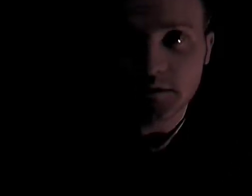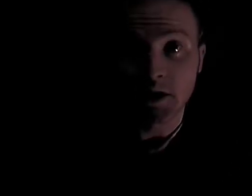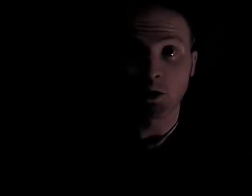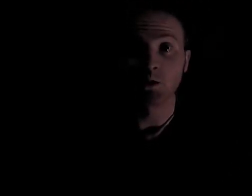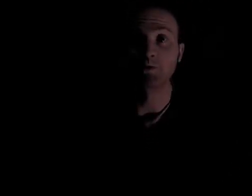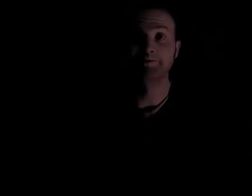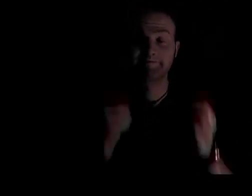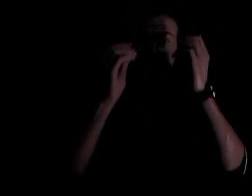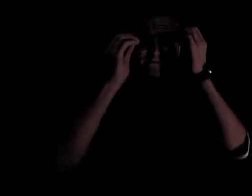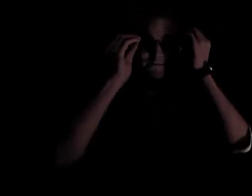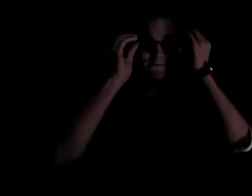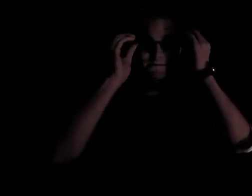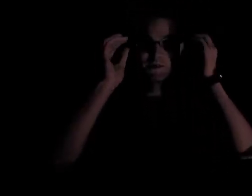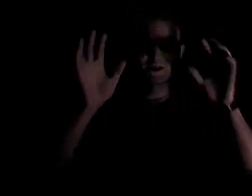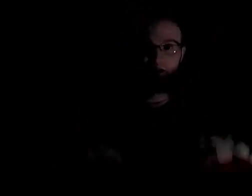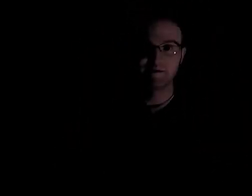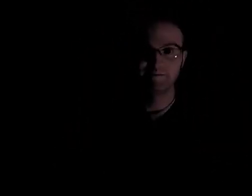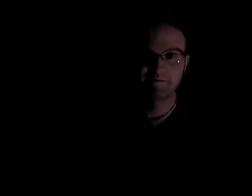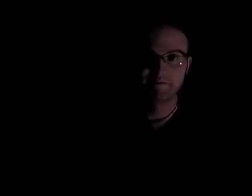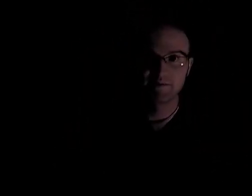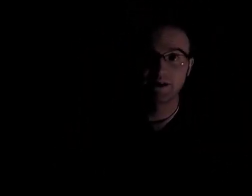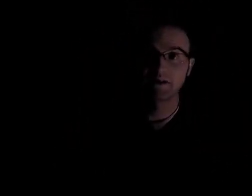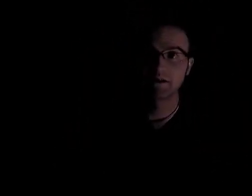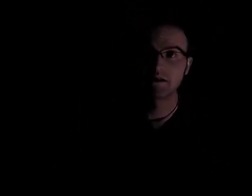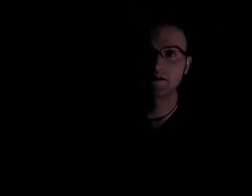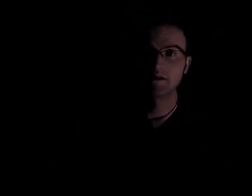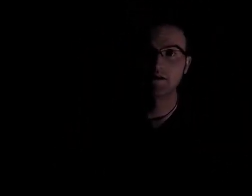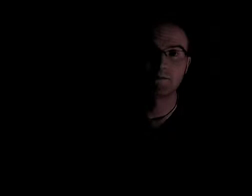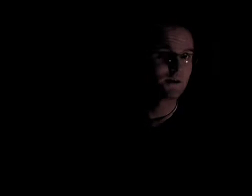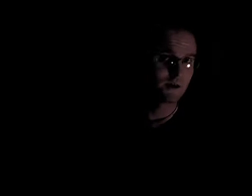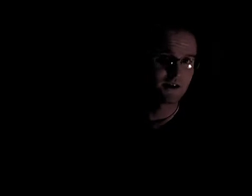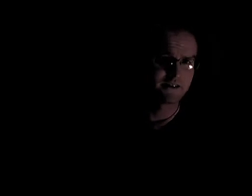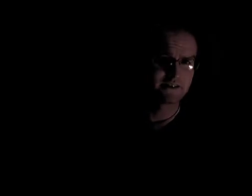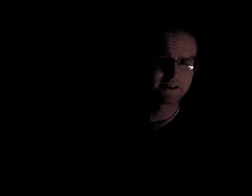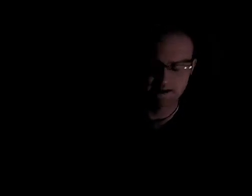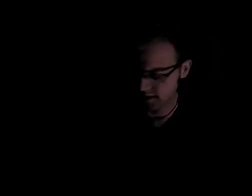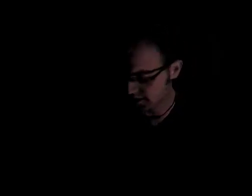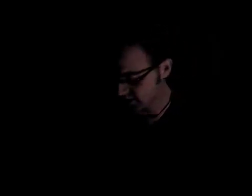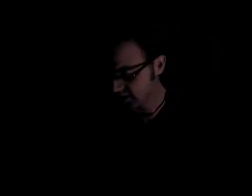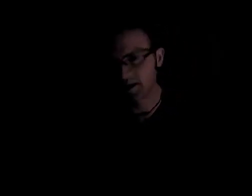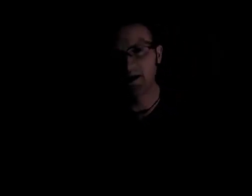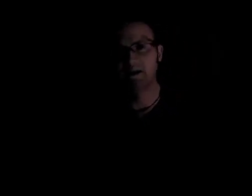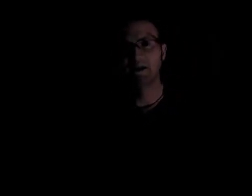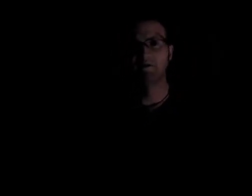Hello. Hi. It's been a while, hasn't it? Yes, I've